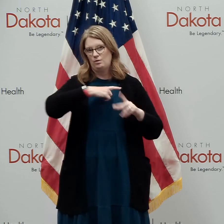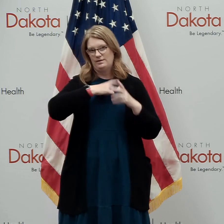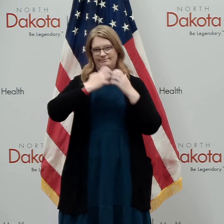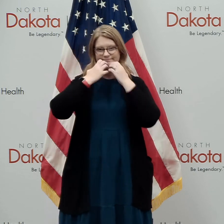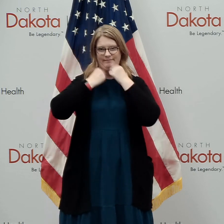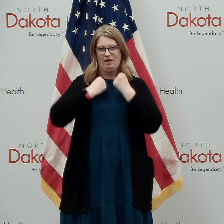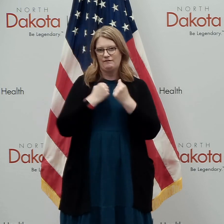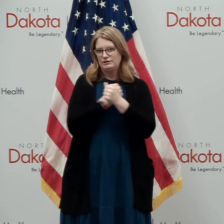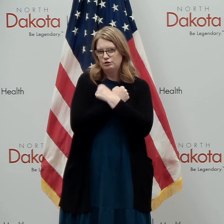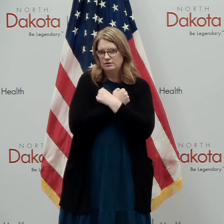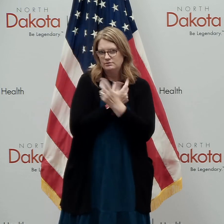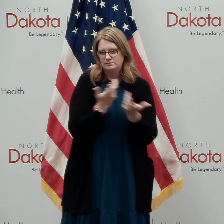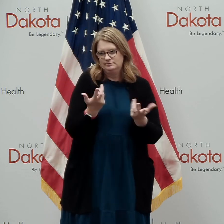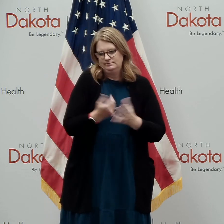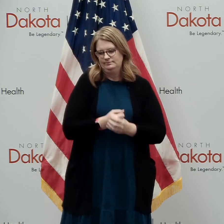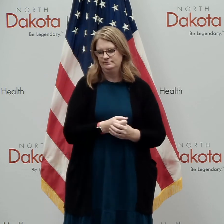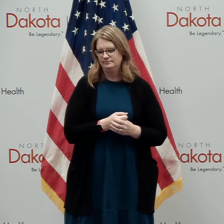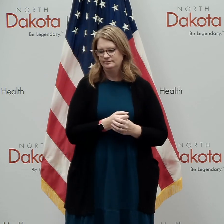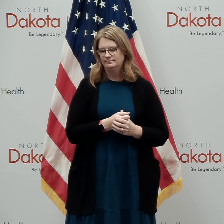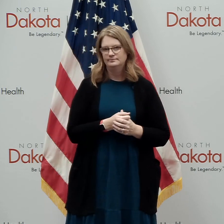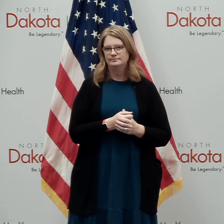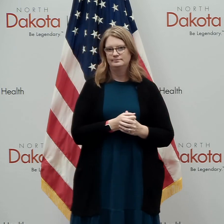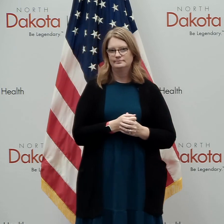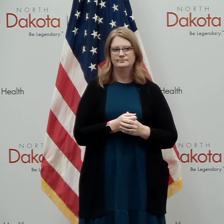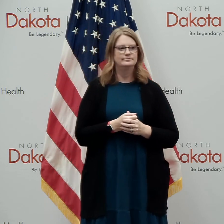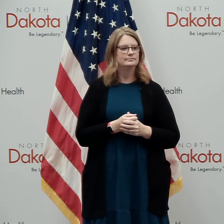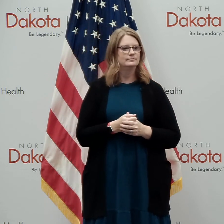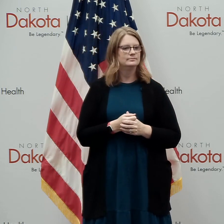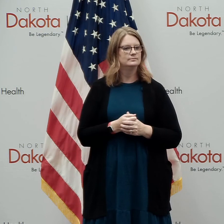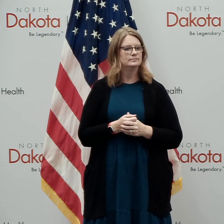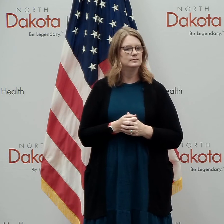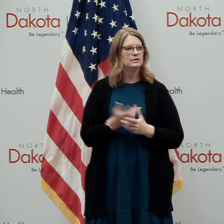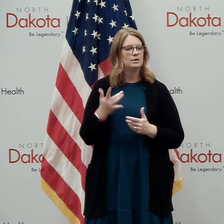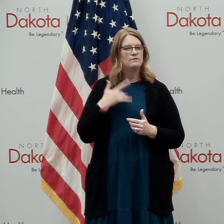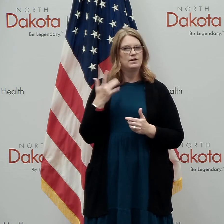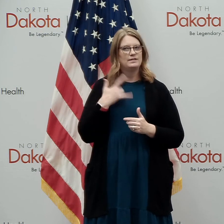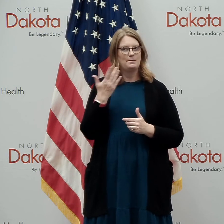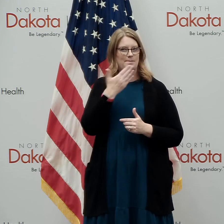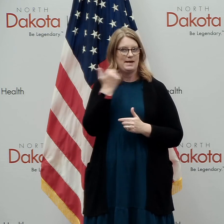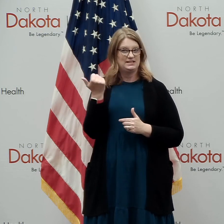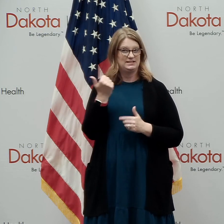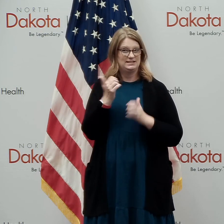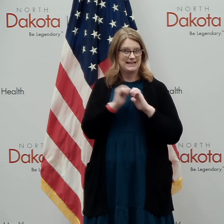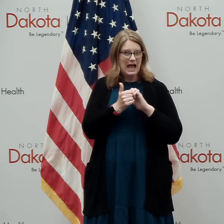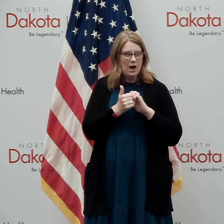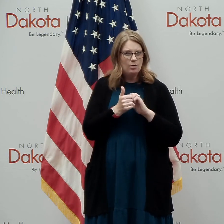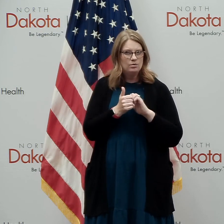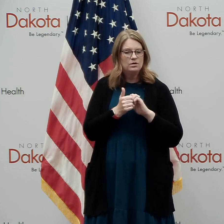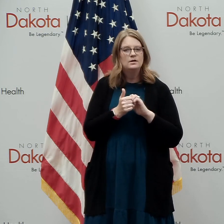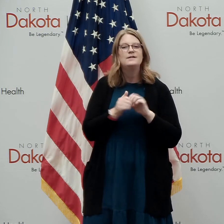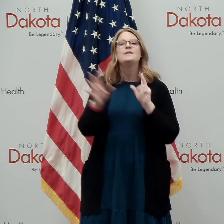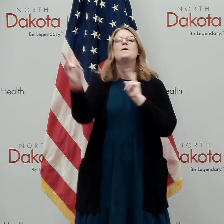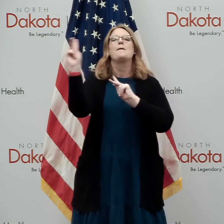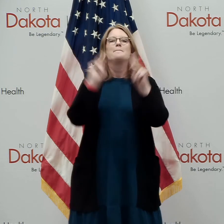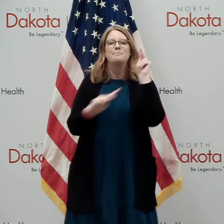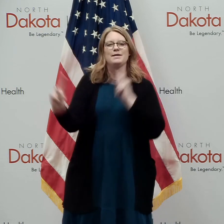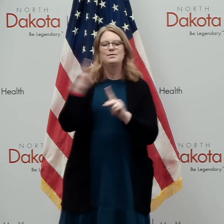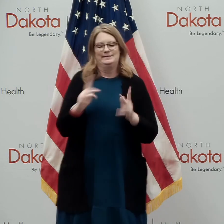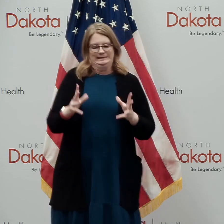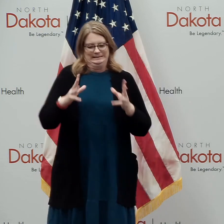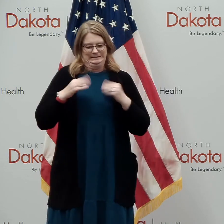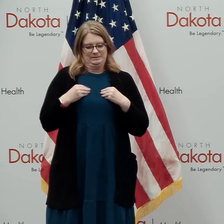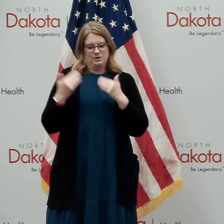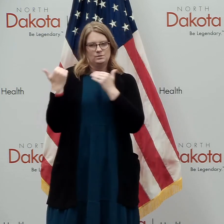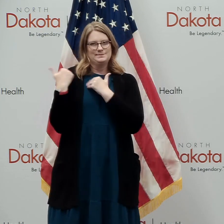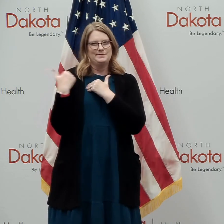I don't see them as incongruent, but again, we think the best way to get there is by people coming to the realization that they can do their